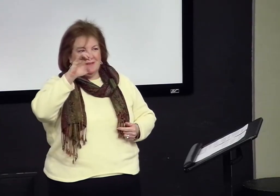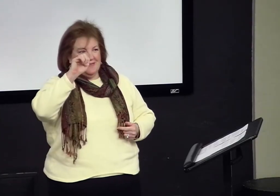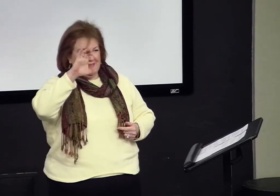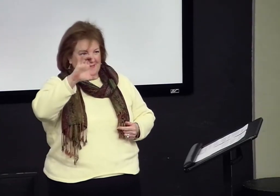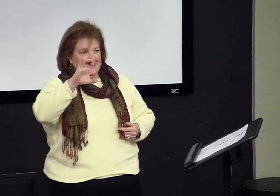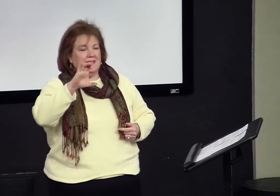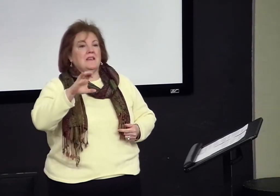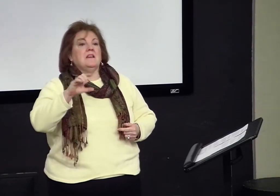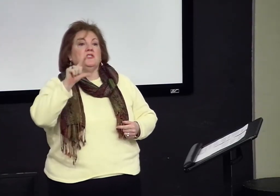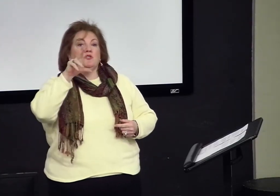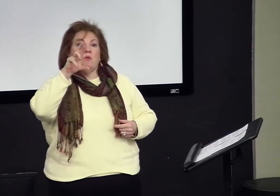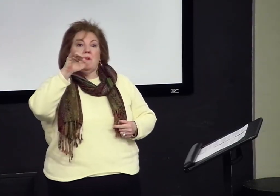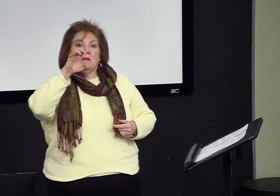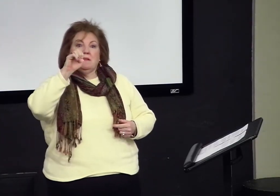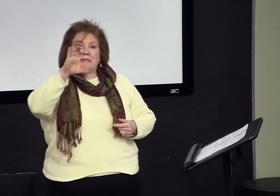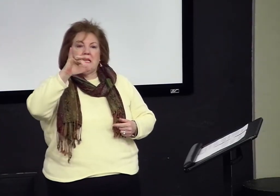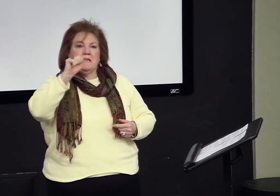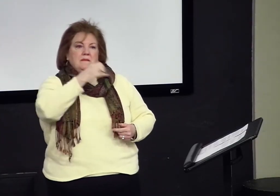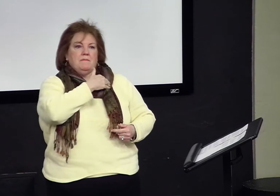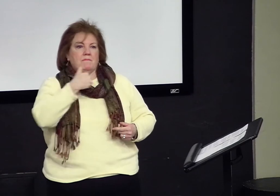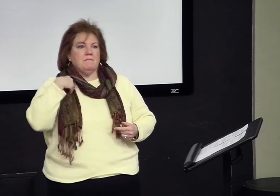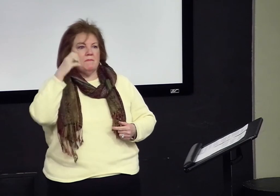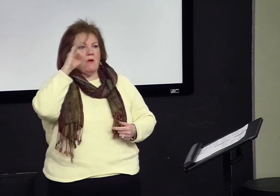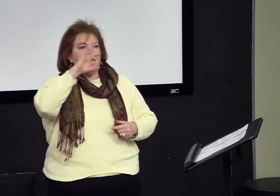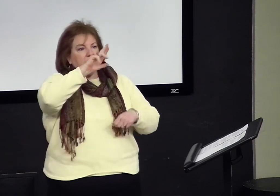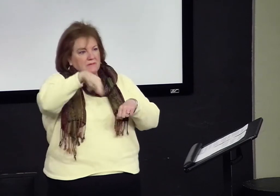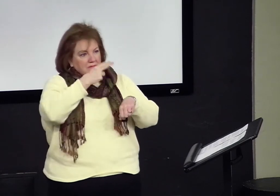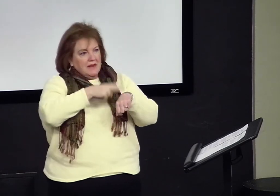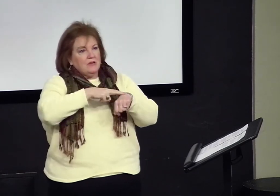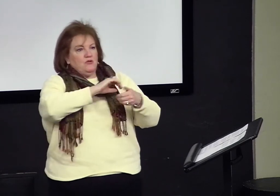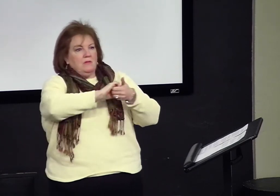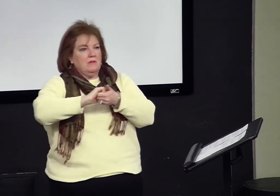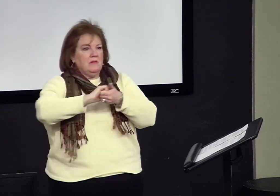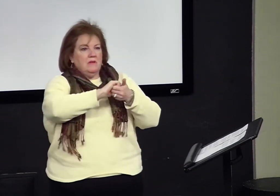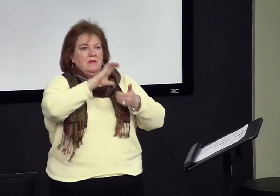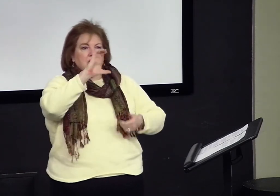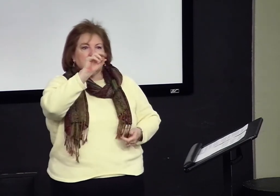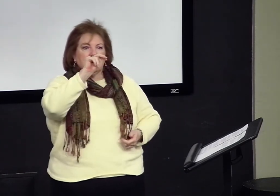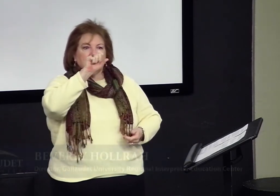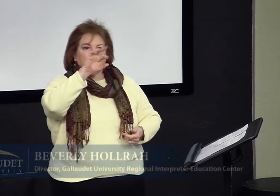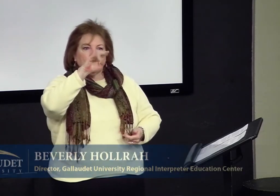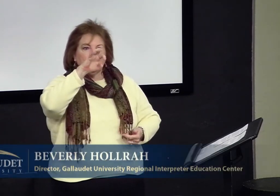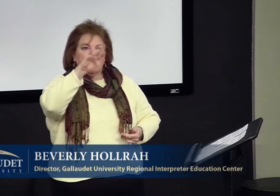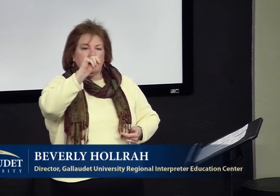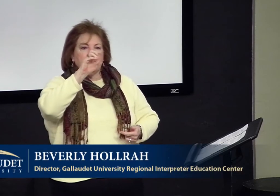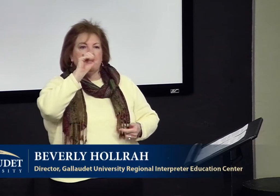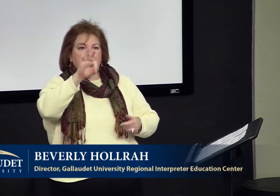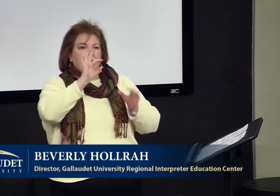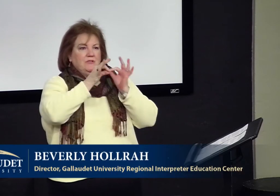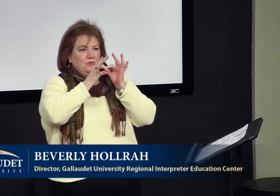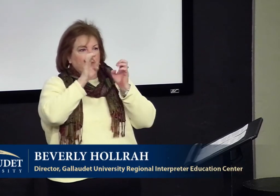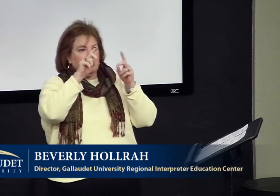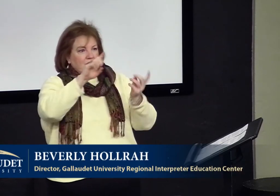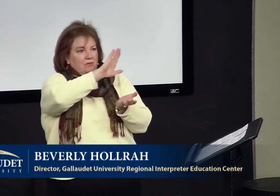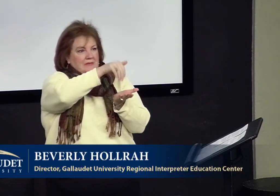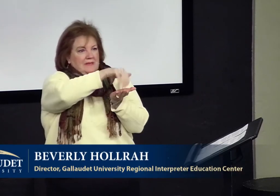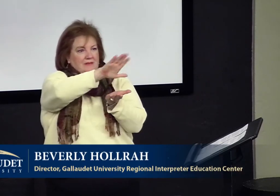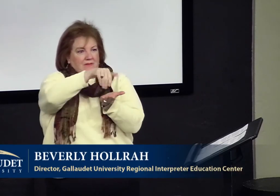Hello, I'm Beverly Hollera from Jurek, and we are a member of a national consortium of interpreter